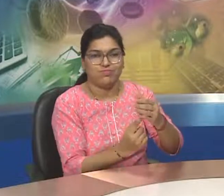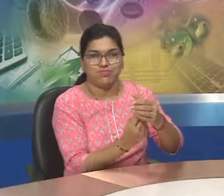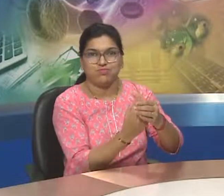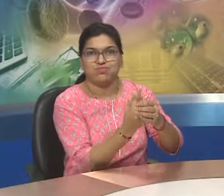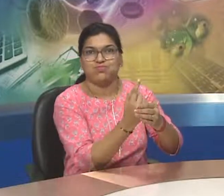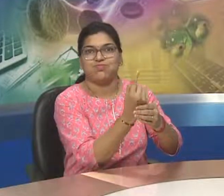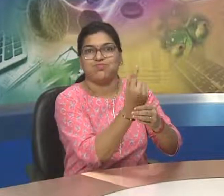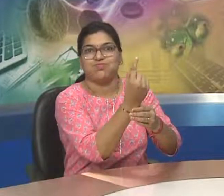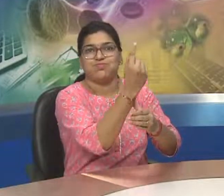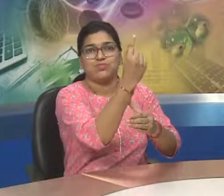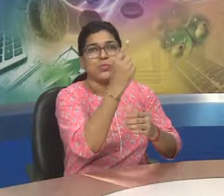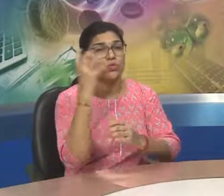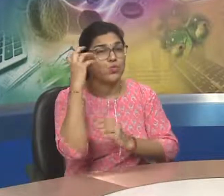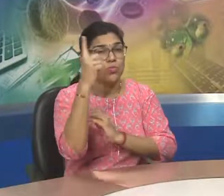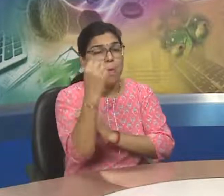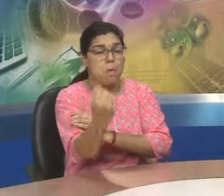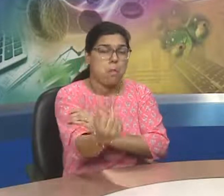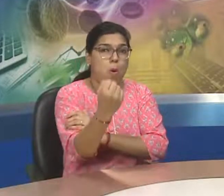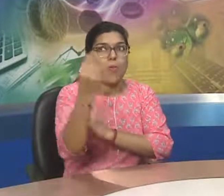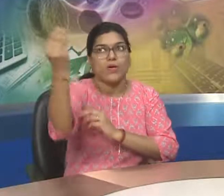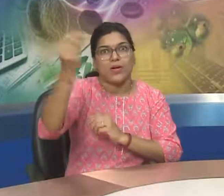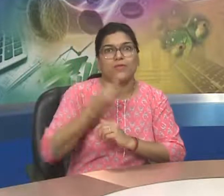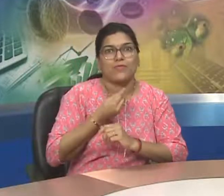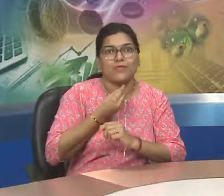sunlight for photosynthesis,